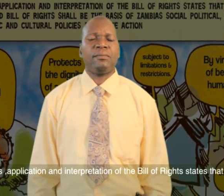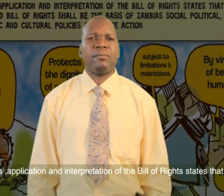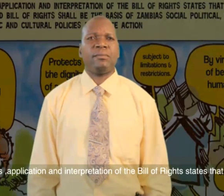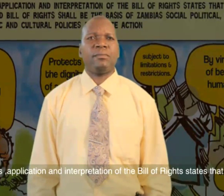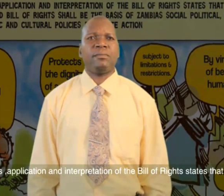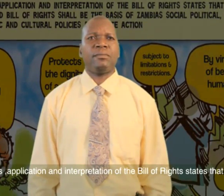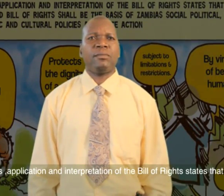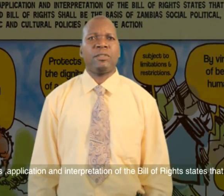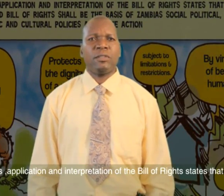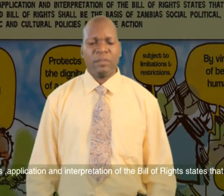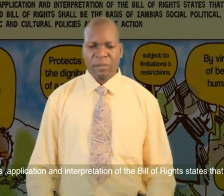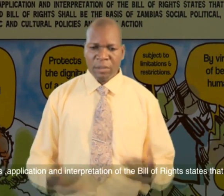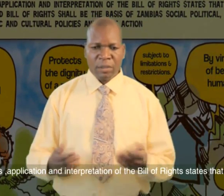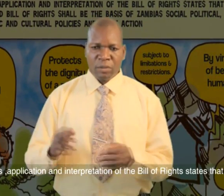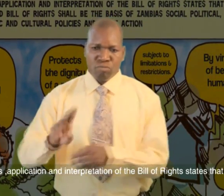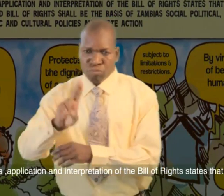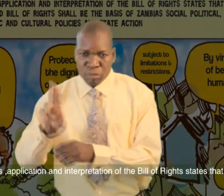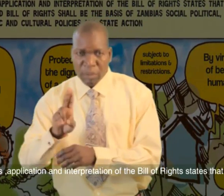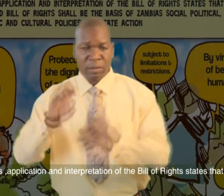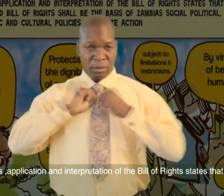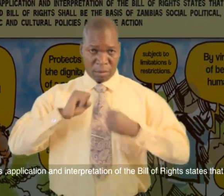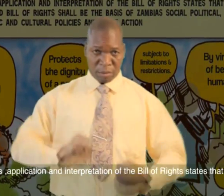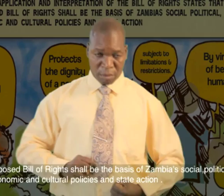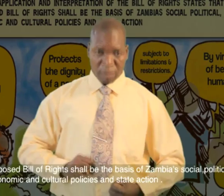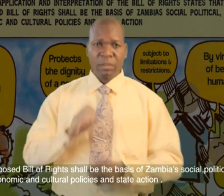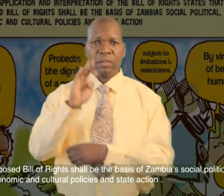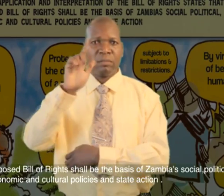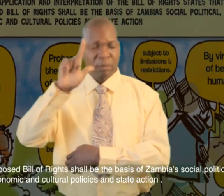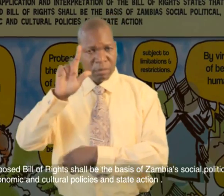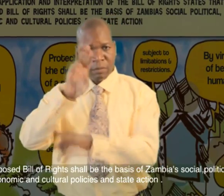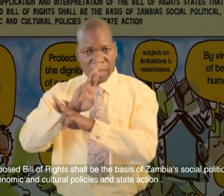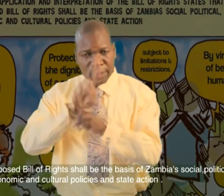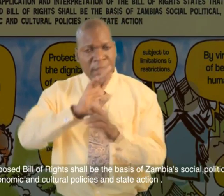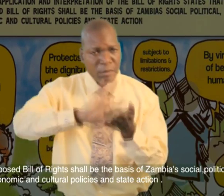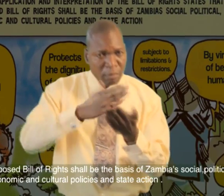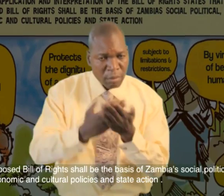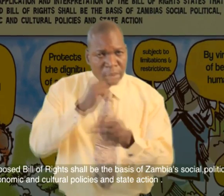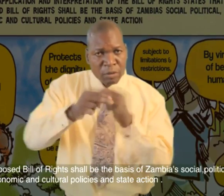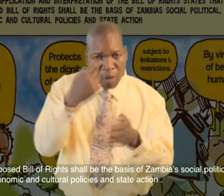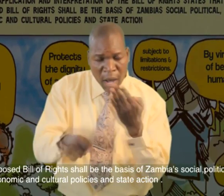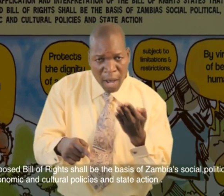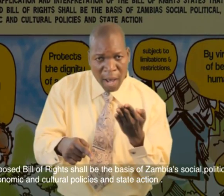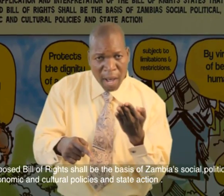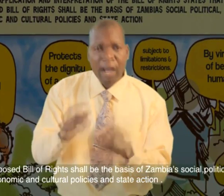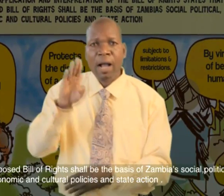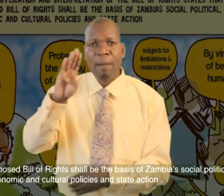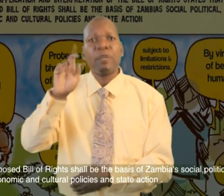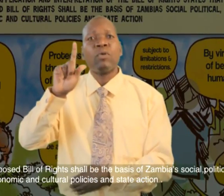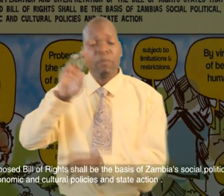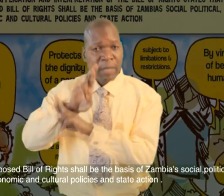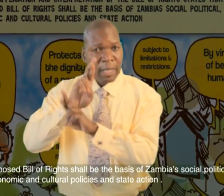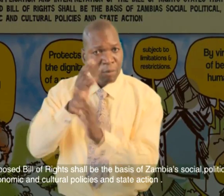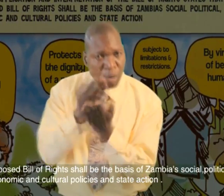Status application and interpretation of the Bill of Rights states that the proposed Bill of Rights shall be the basis of Zambia's